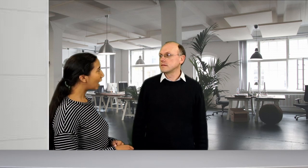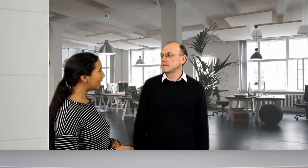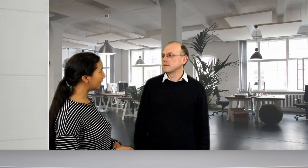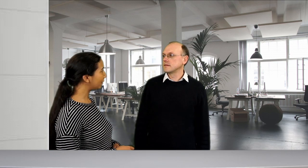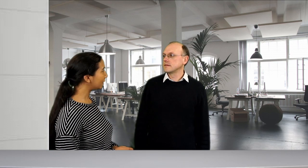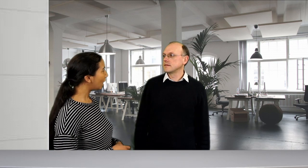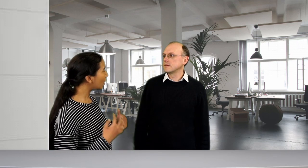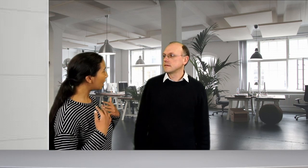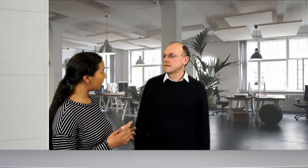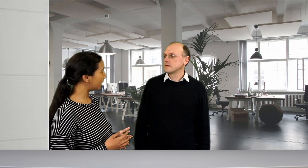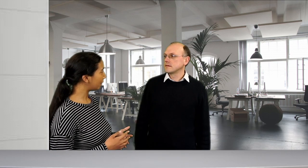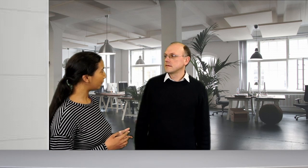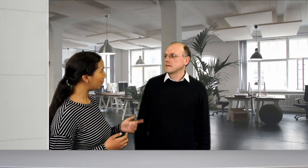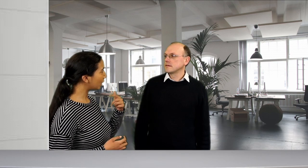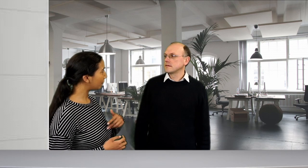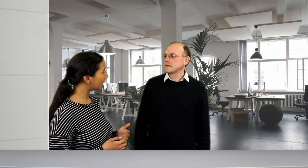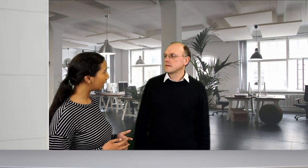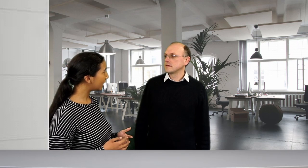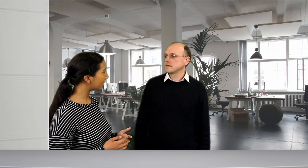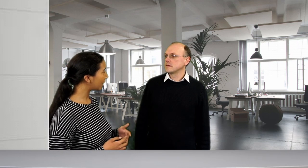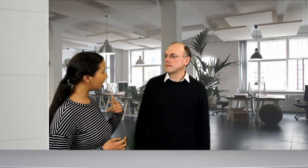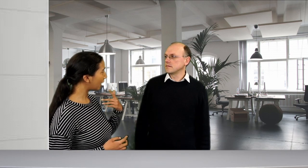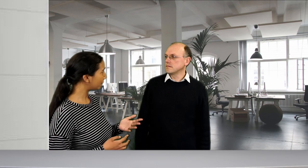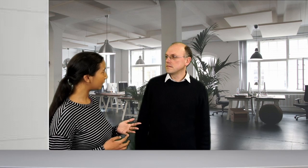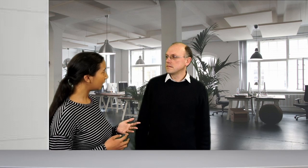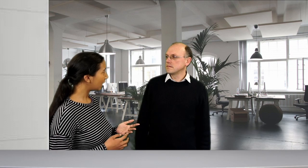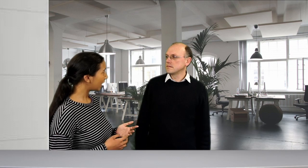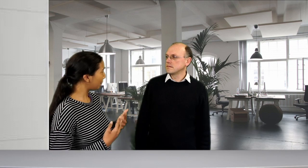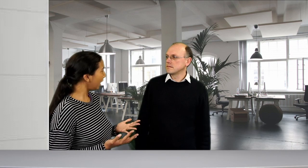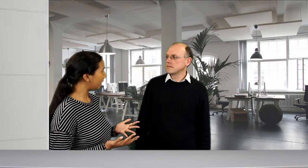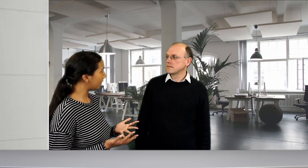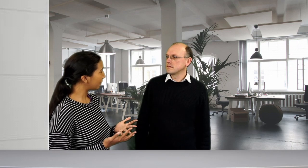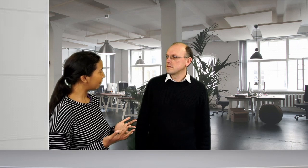Hi Stéphane, I got a message from one of my colleagues about your advert. It's biased.